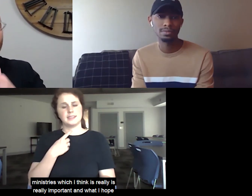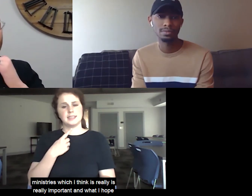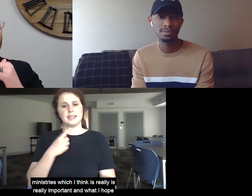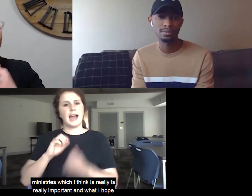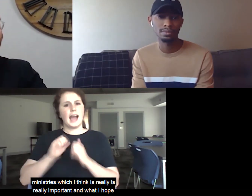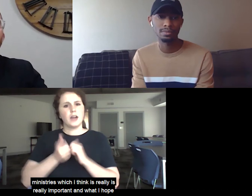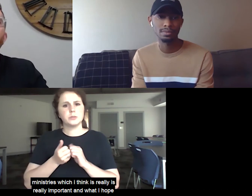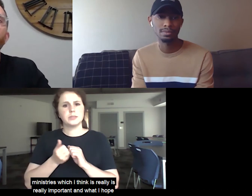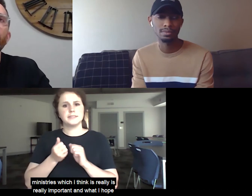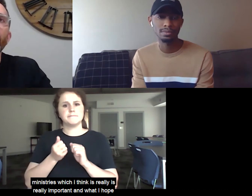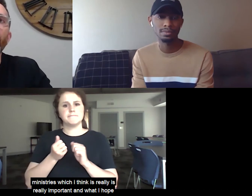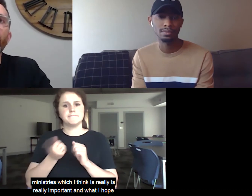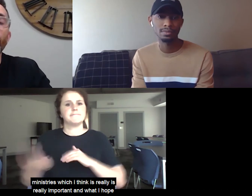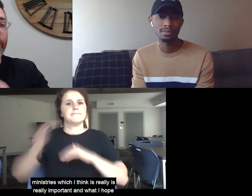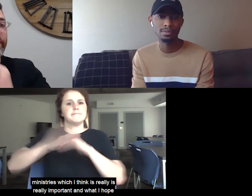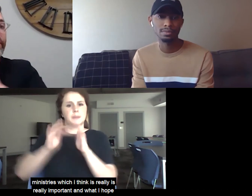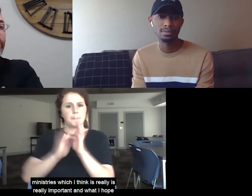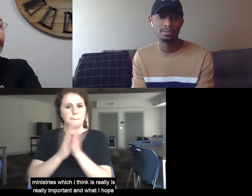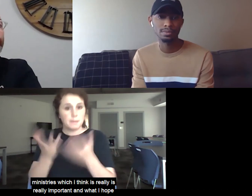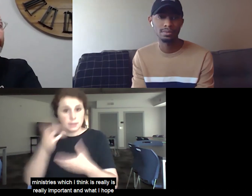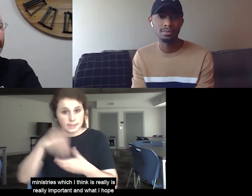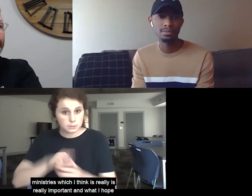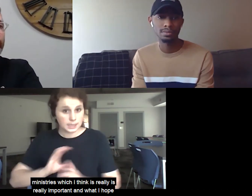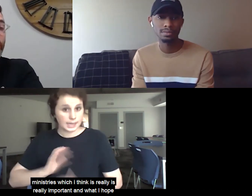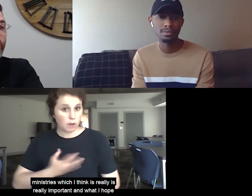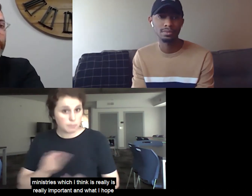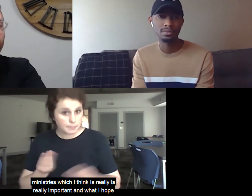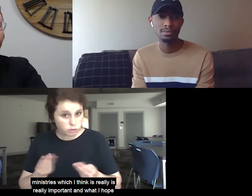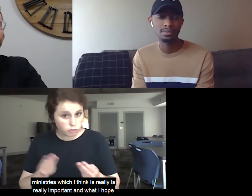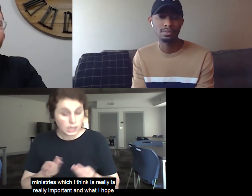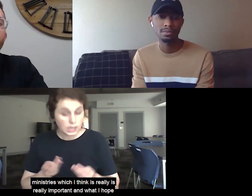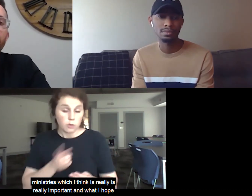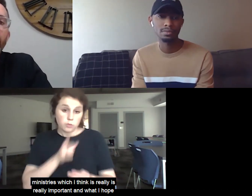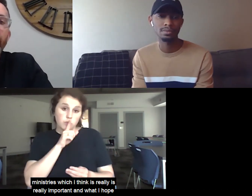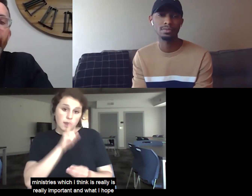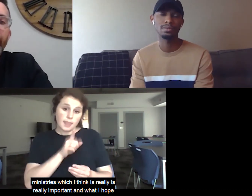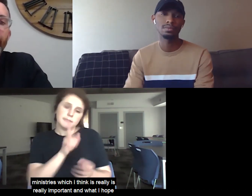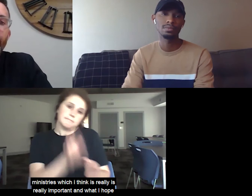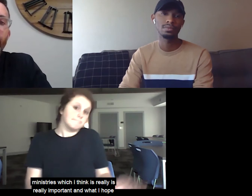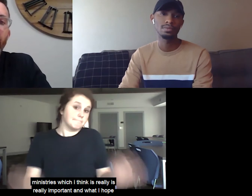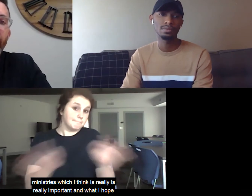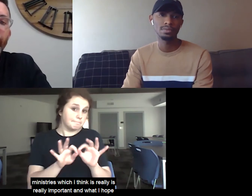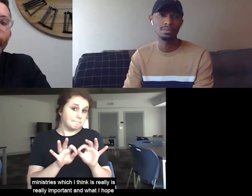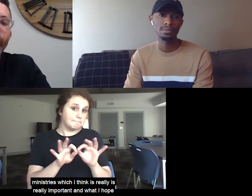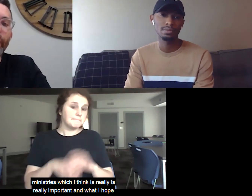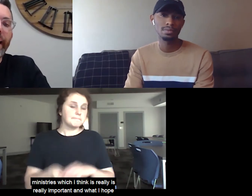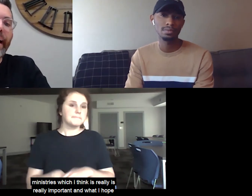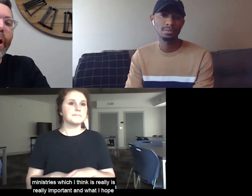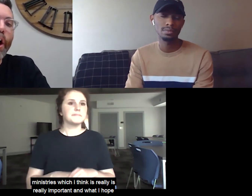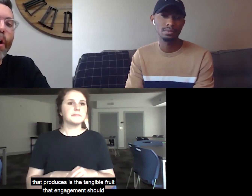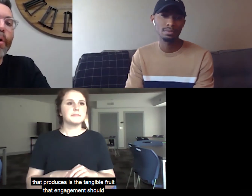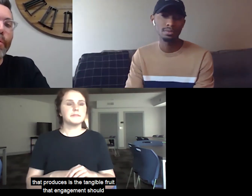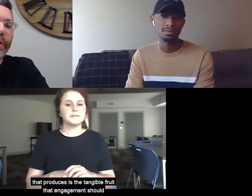in our ministries, which I think is really important. And what